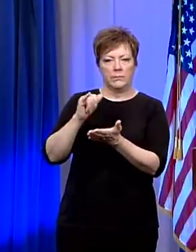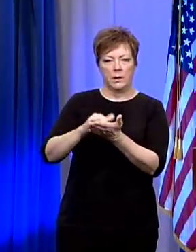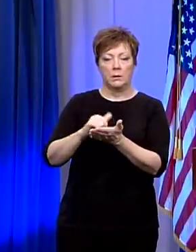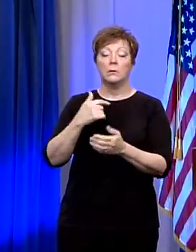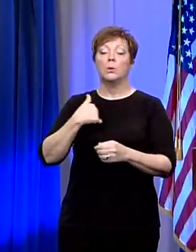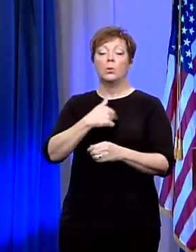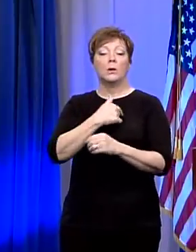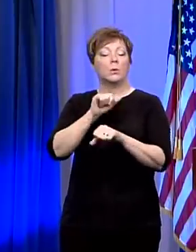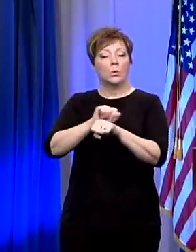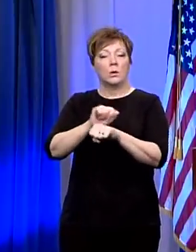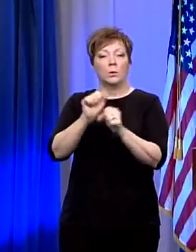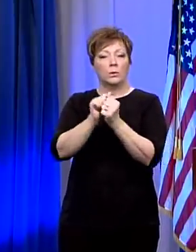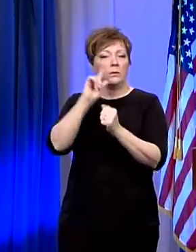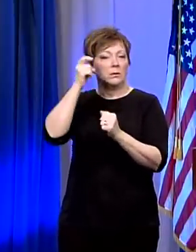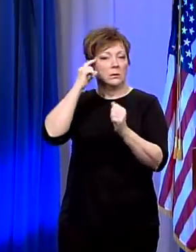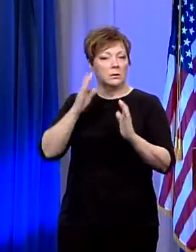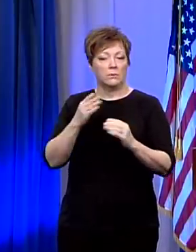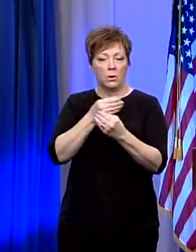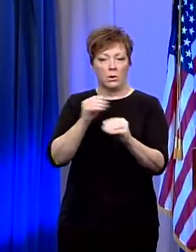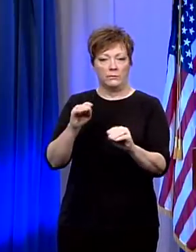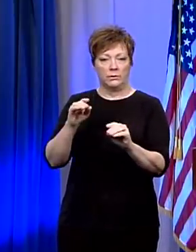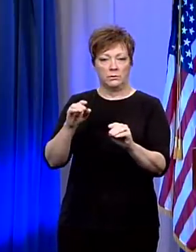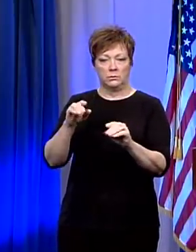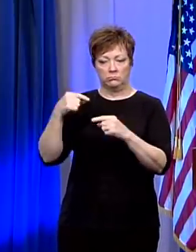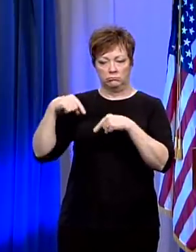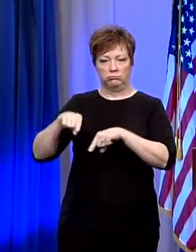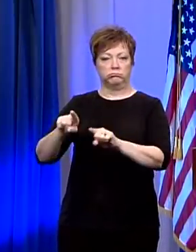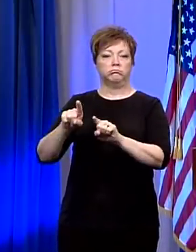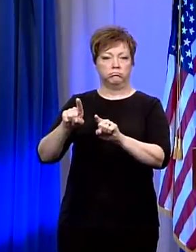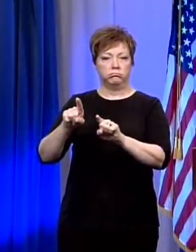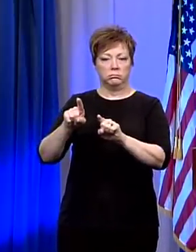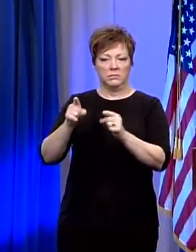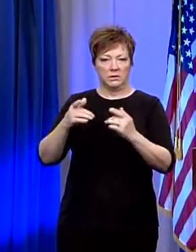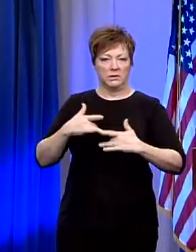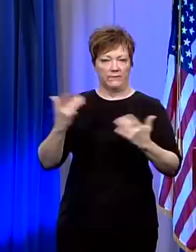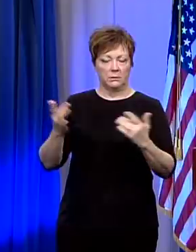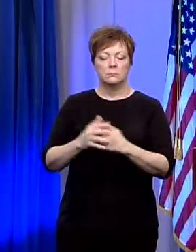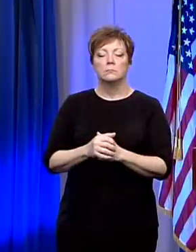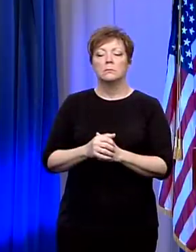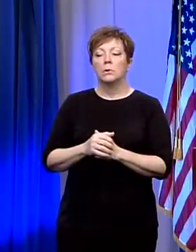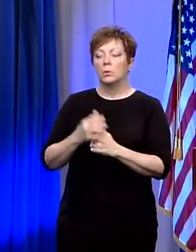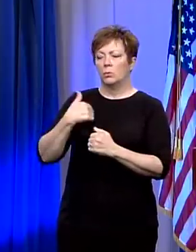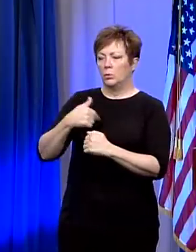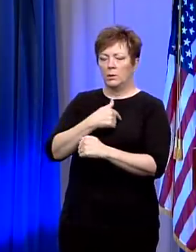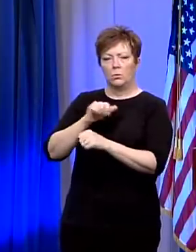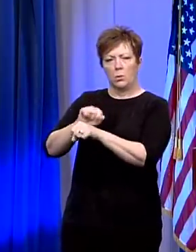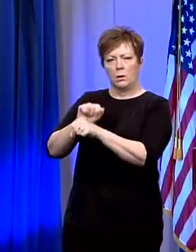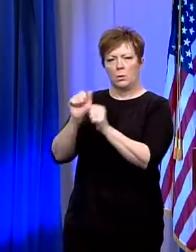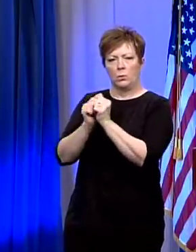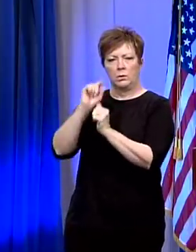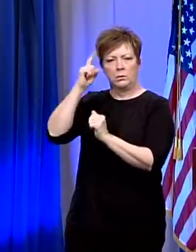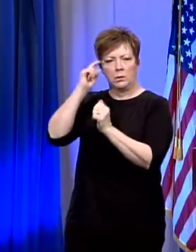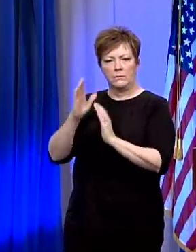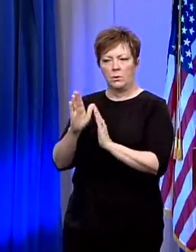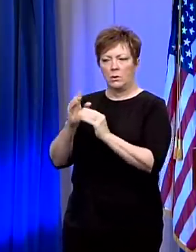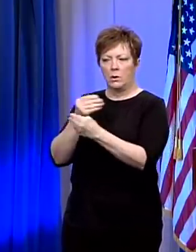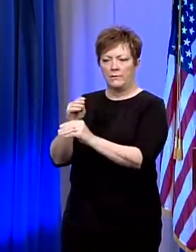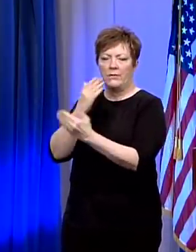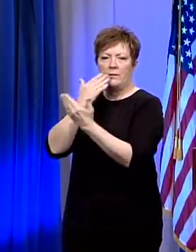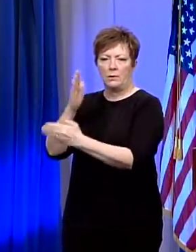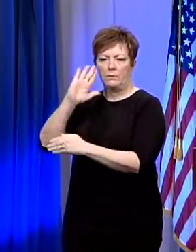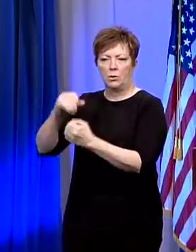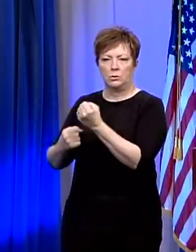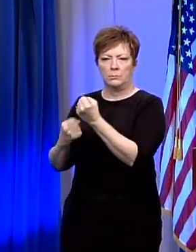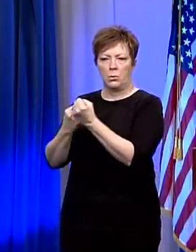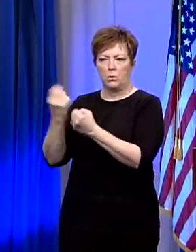throughout this entire event, but particularly over the past 24 hours, and we greatly appreciate her involvement and support as we try